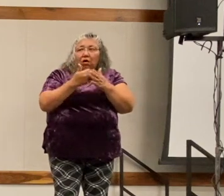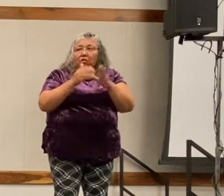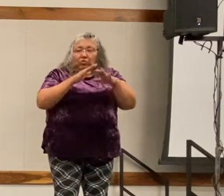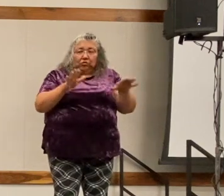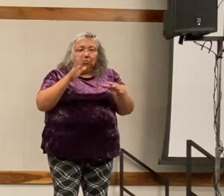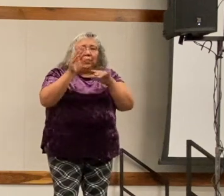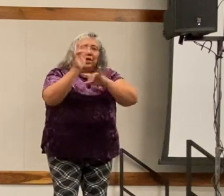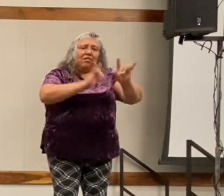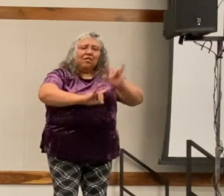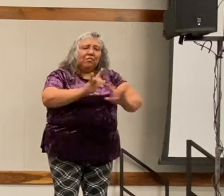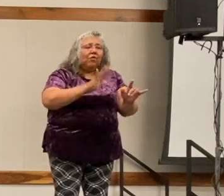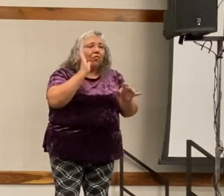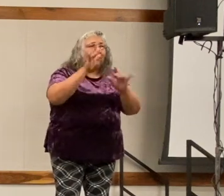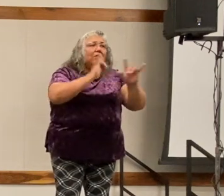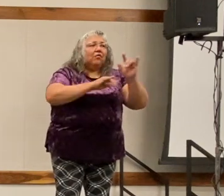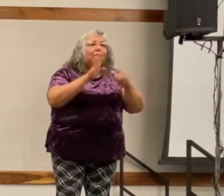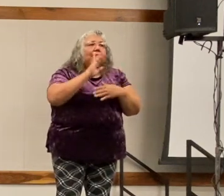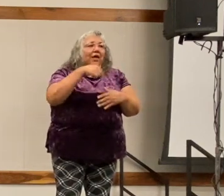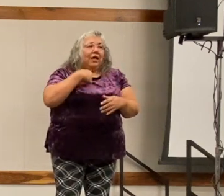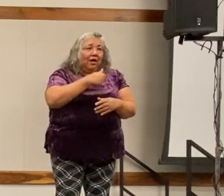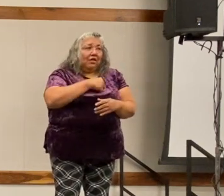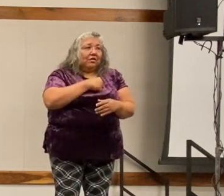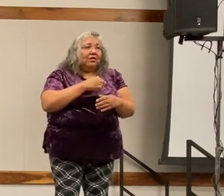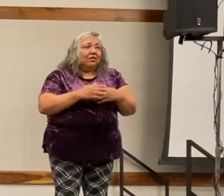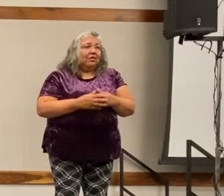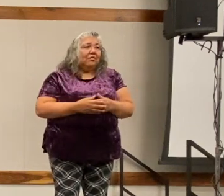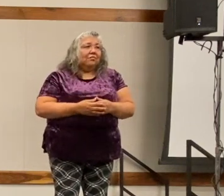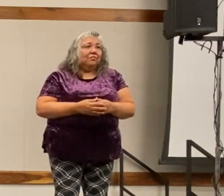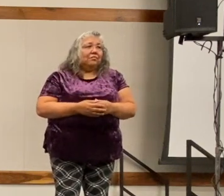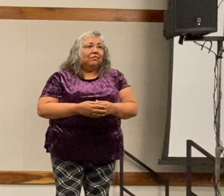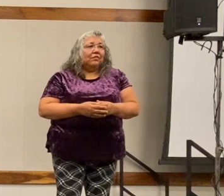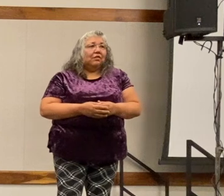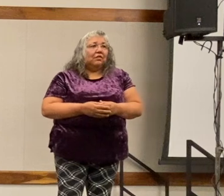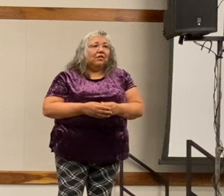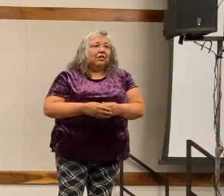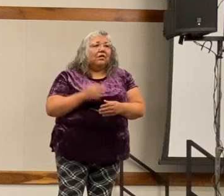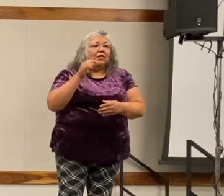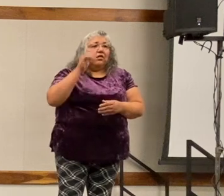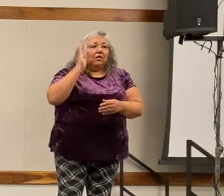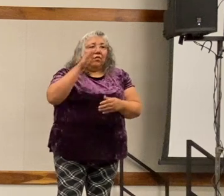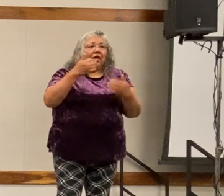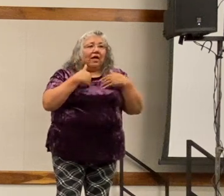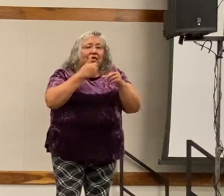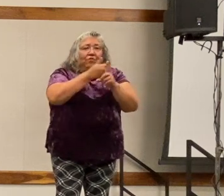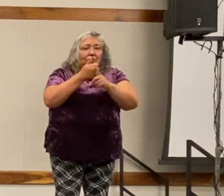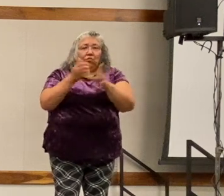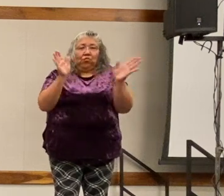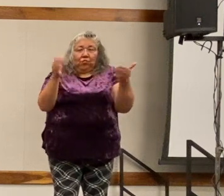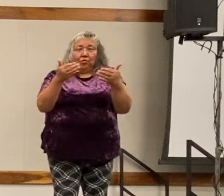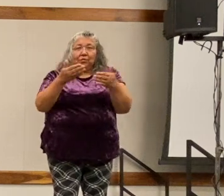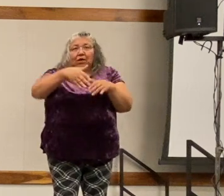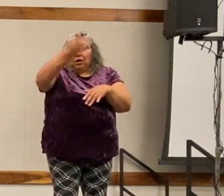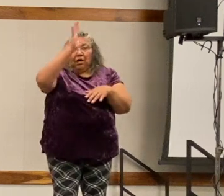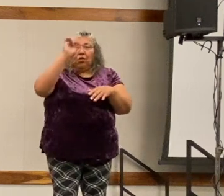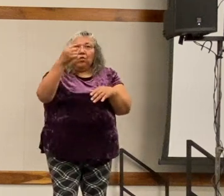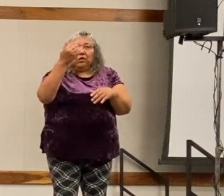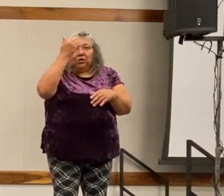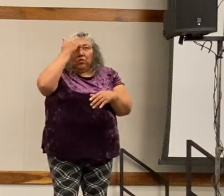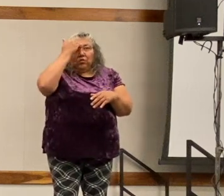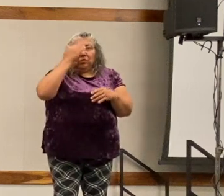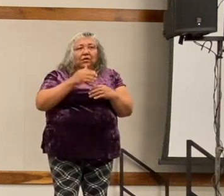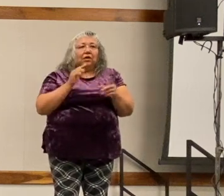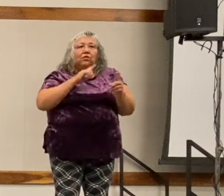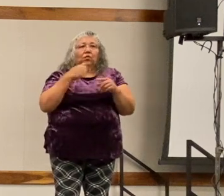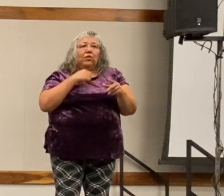on, and they'll be loved on by us, right? So this will be, they'll have their own rooms, and God only knows, right? As